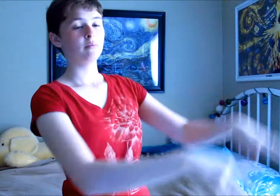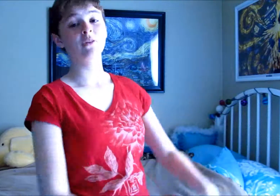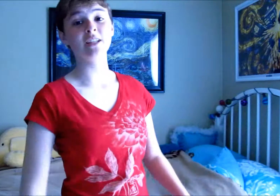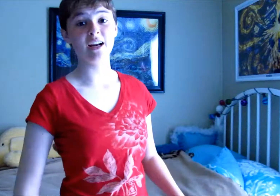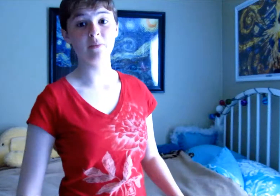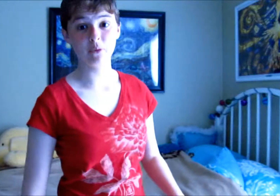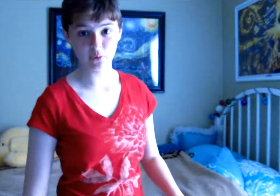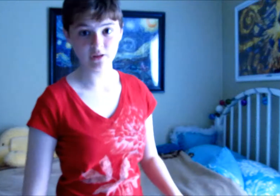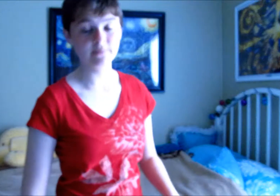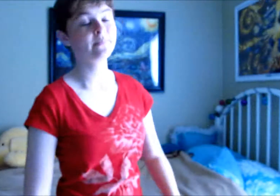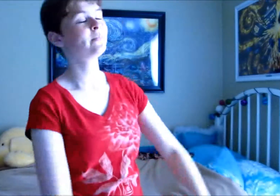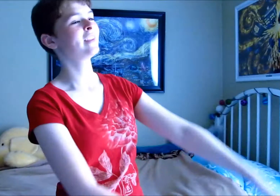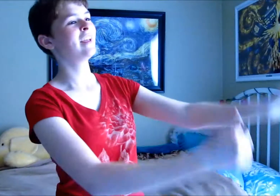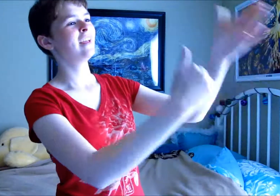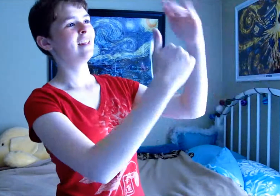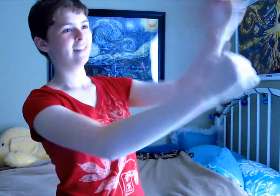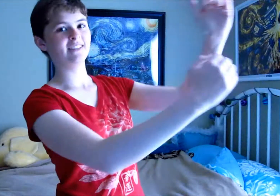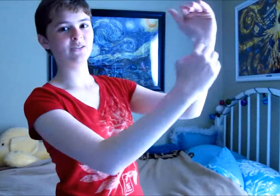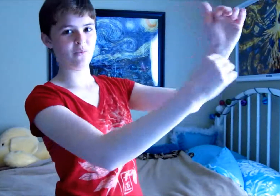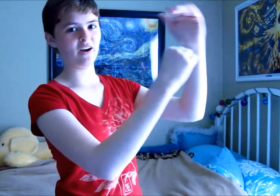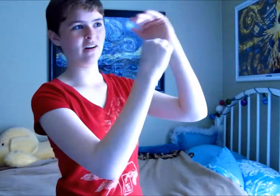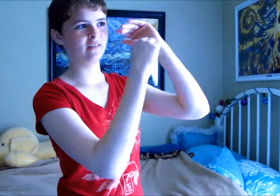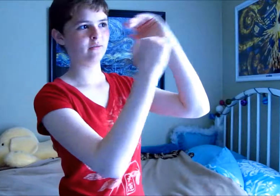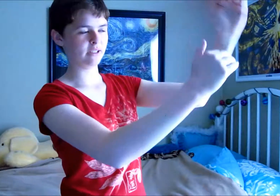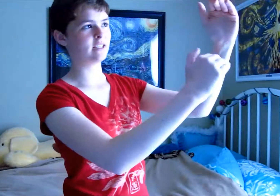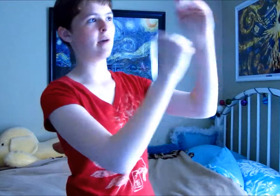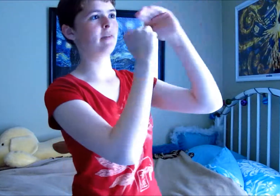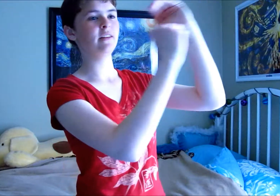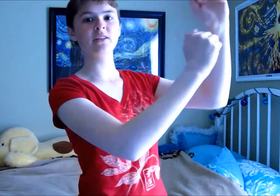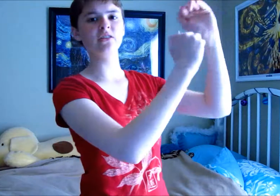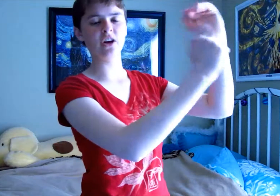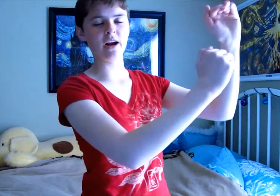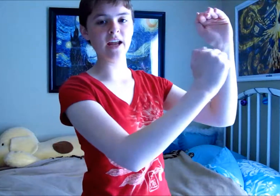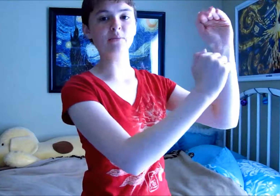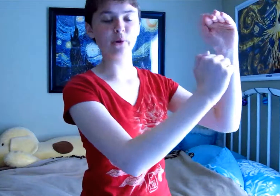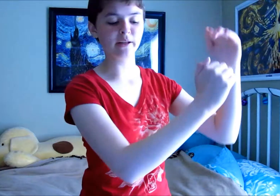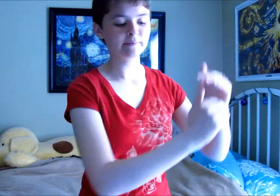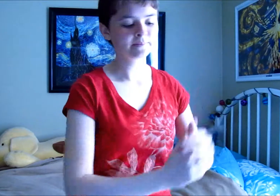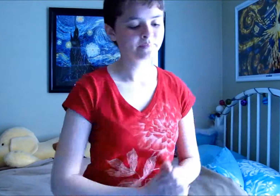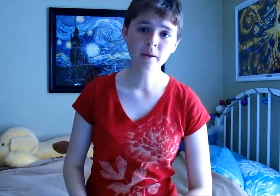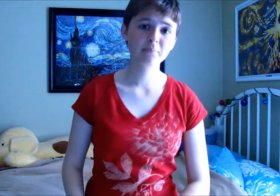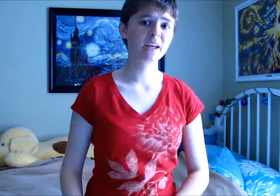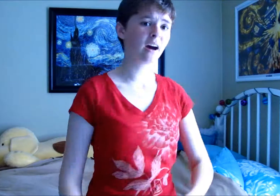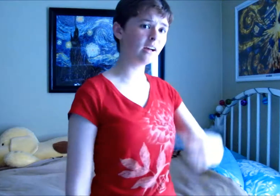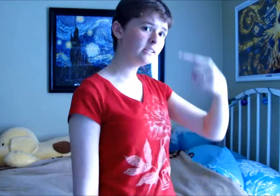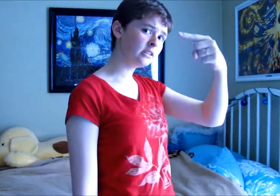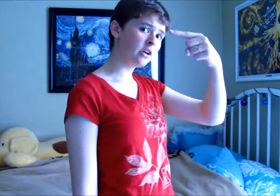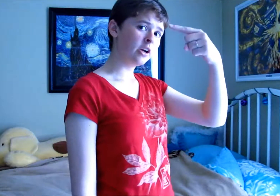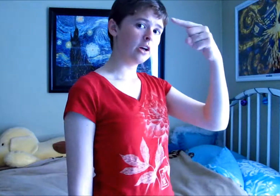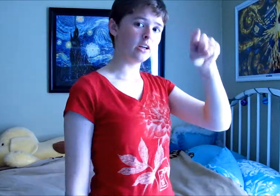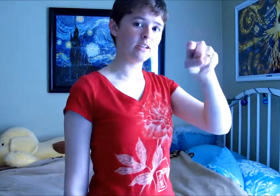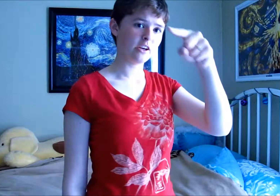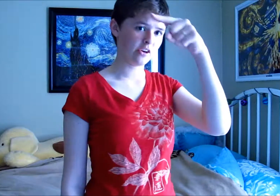posting it on a board. This is where we stop. This is your end point. because you're going to take your